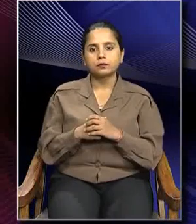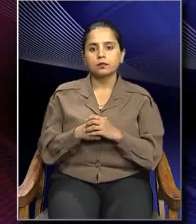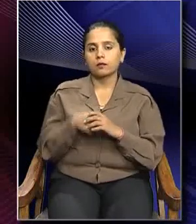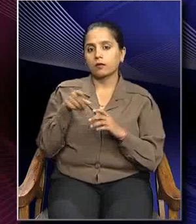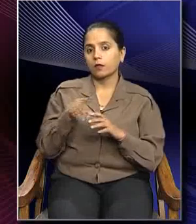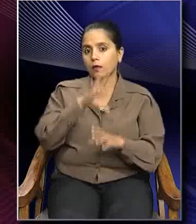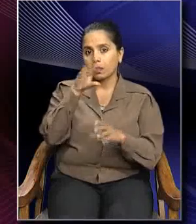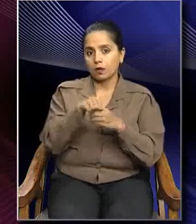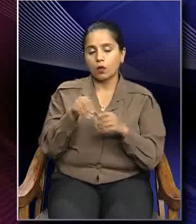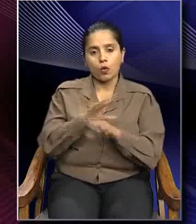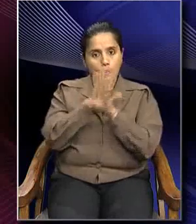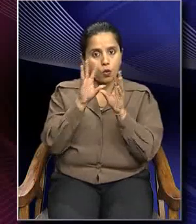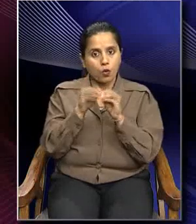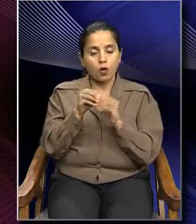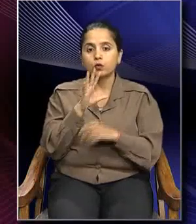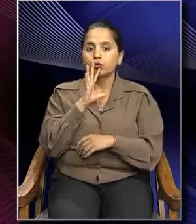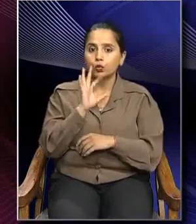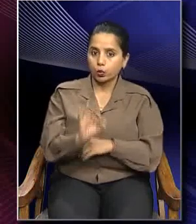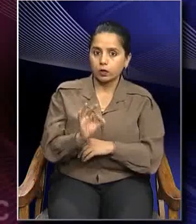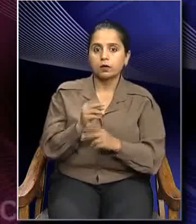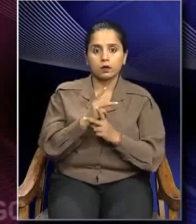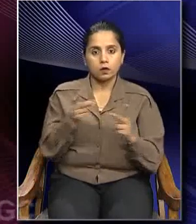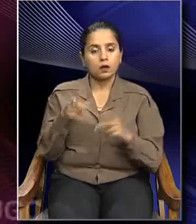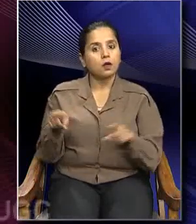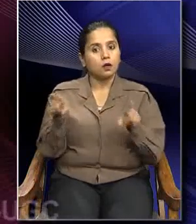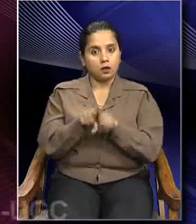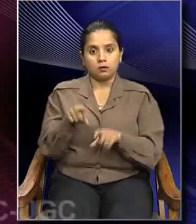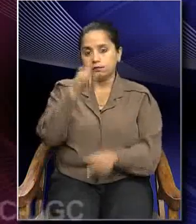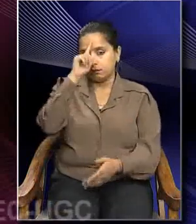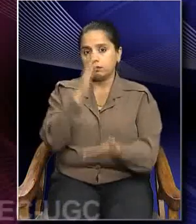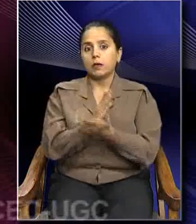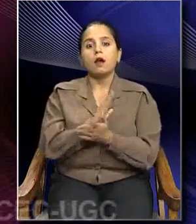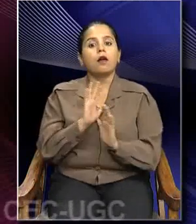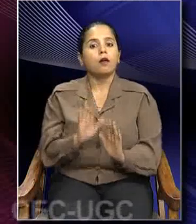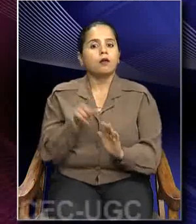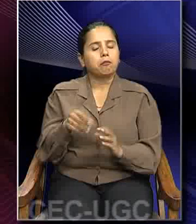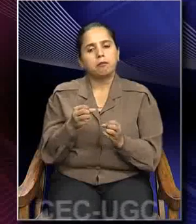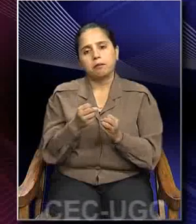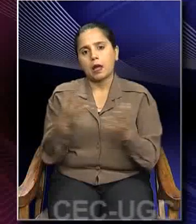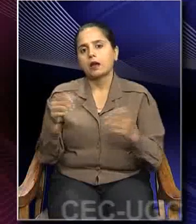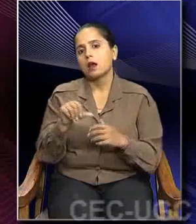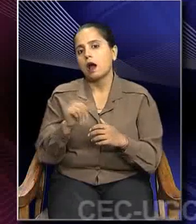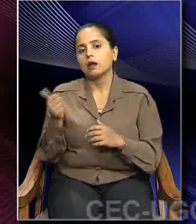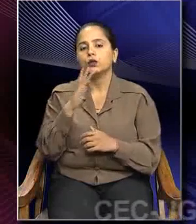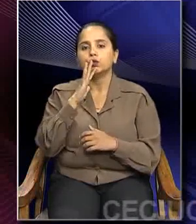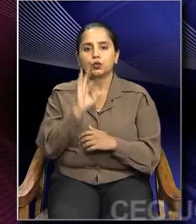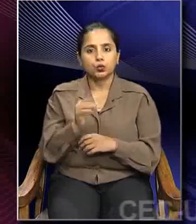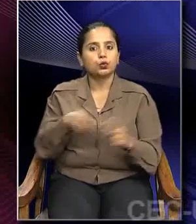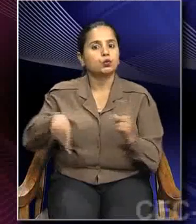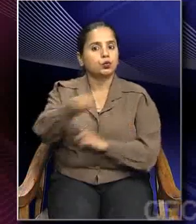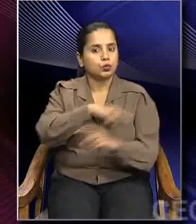Apart from all these realities, they also believe in many other realities